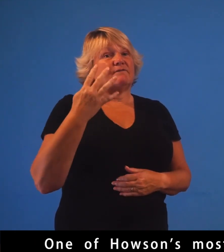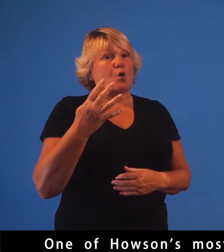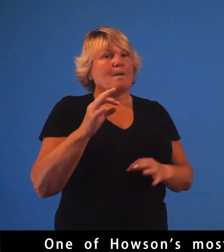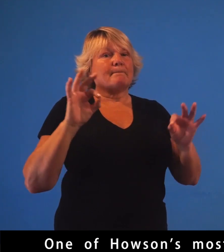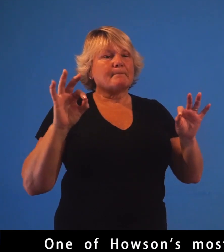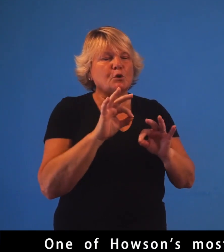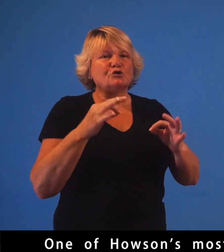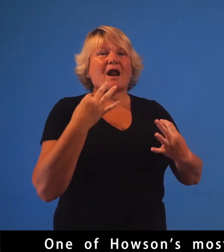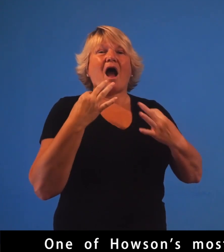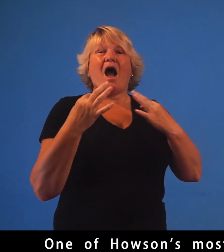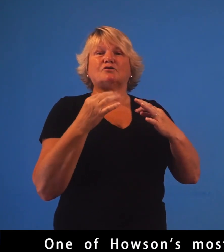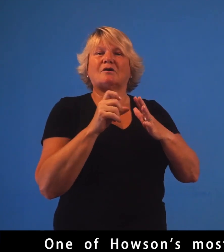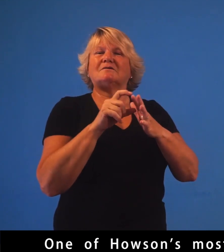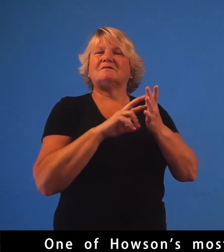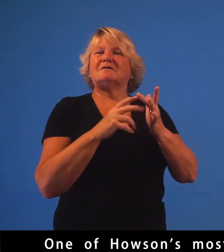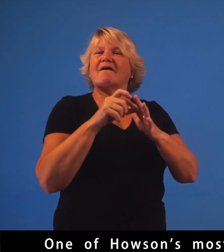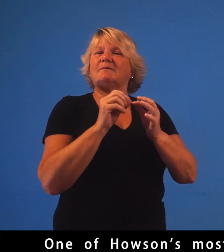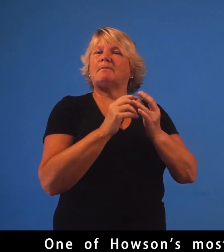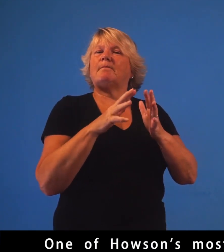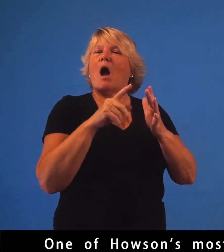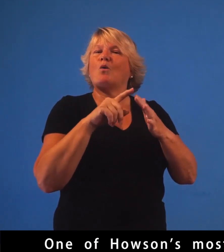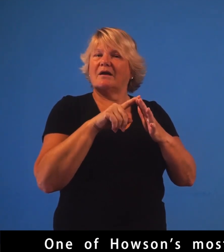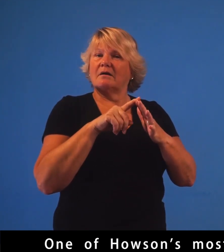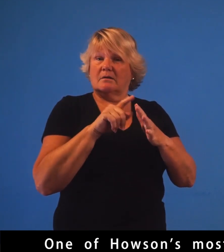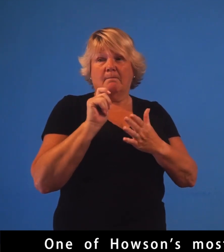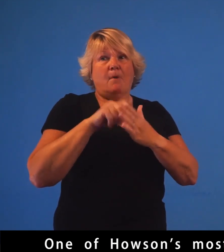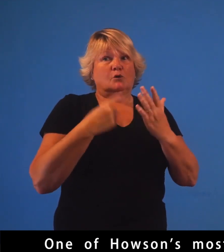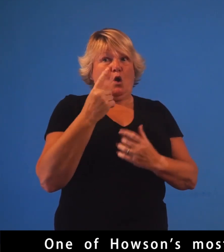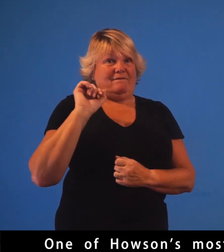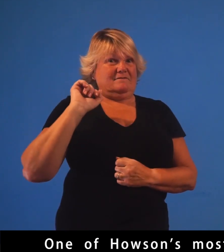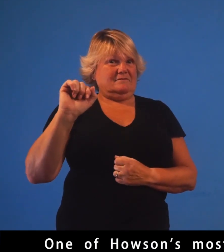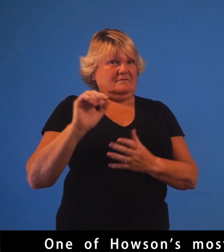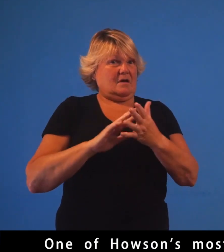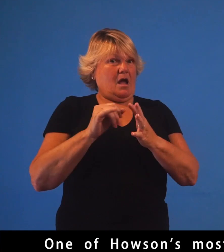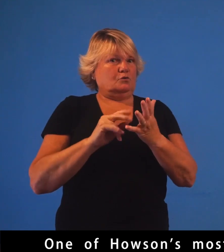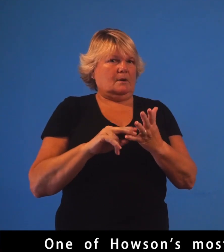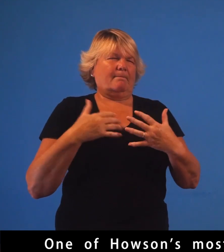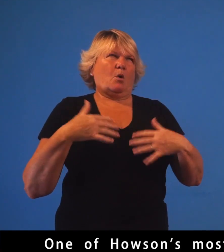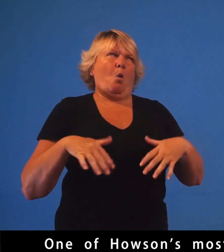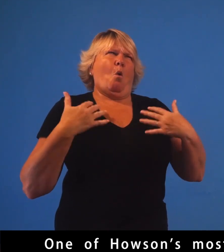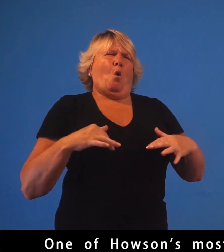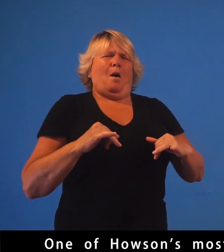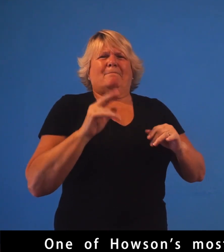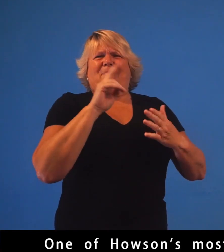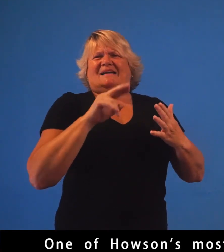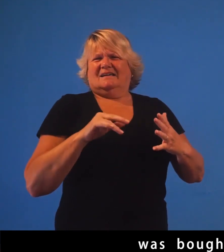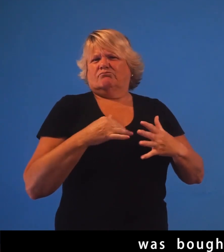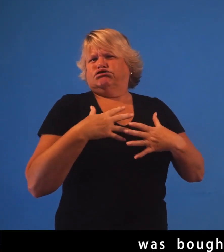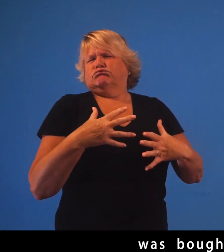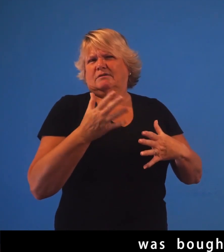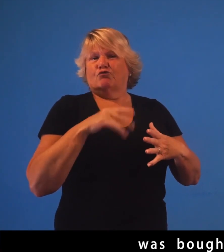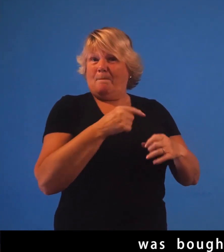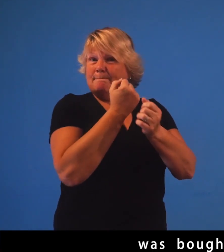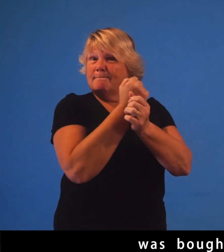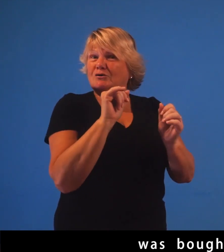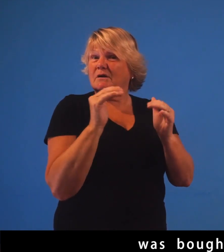One of Howson's most shocking paintings from the Bosnian War period, Croatian and Muslim, was